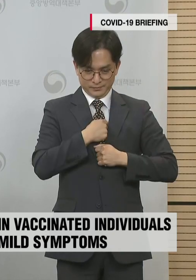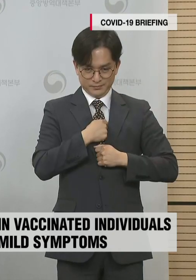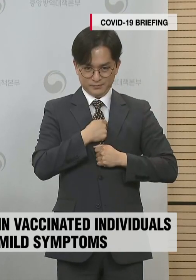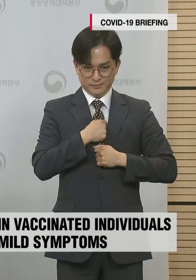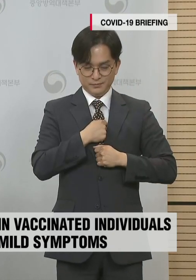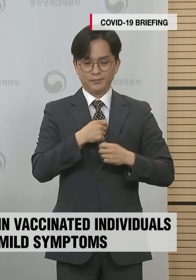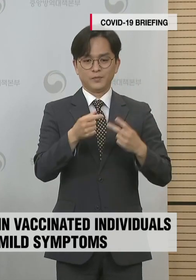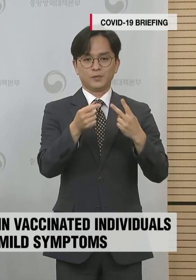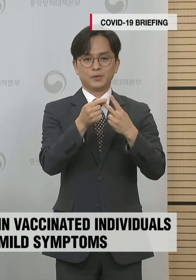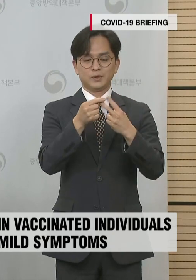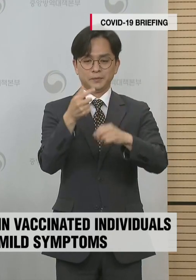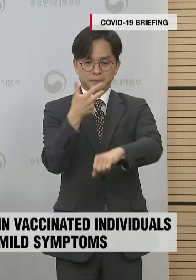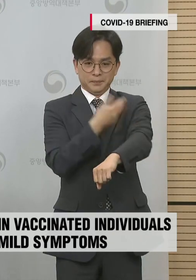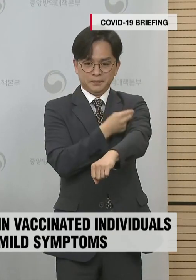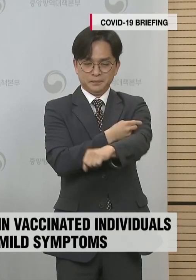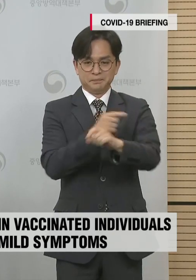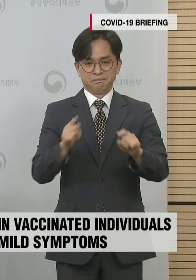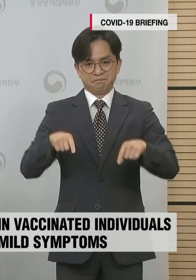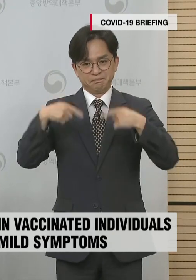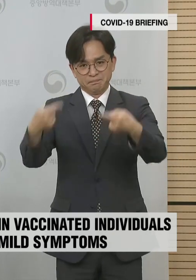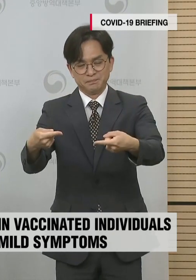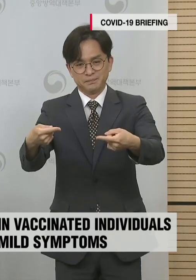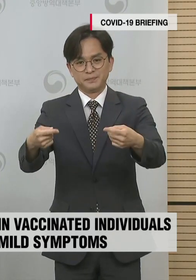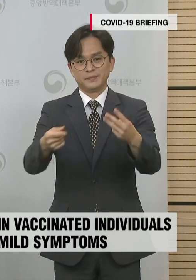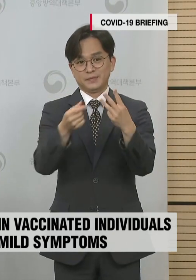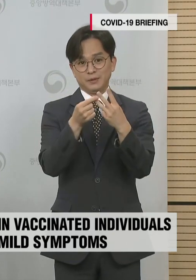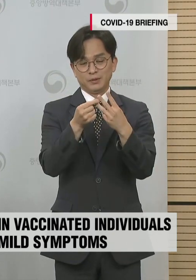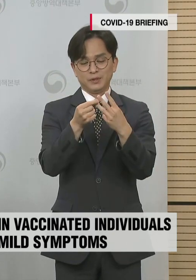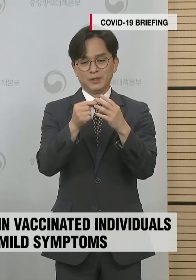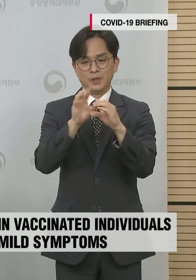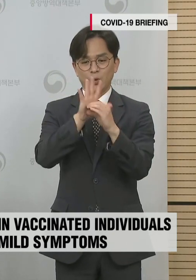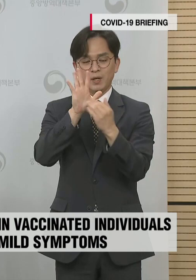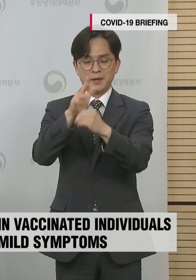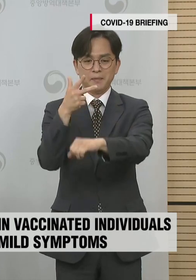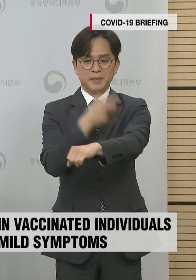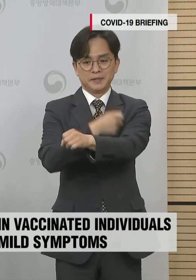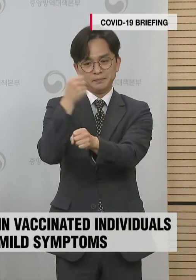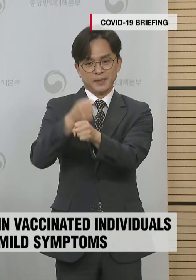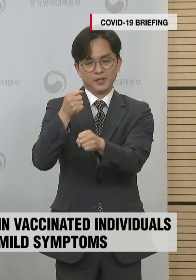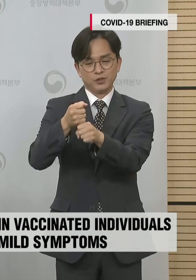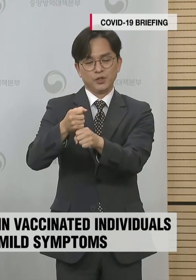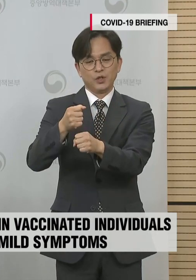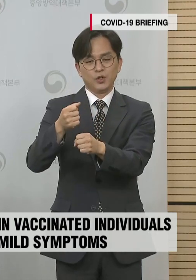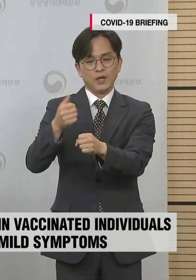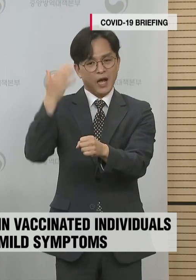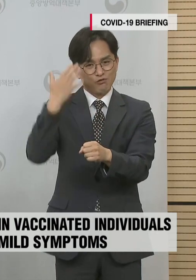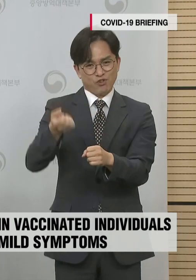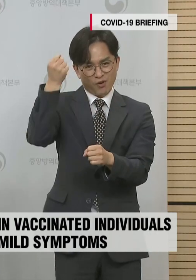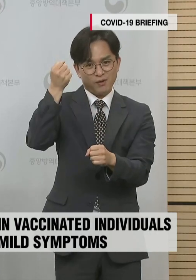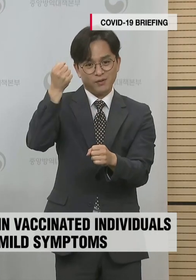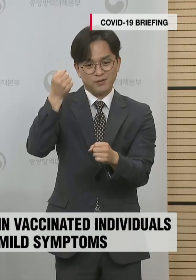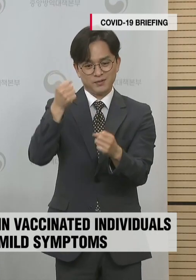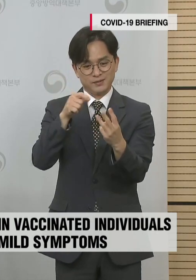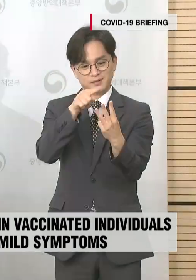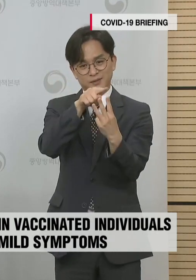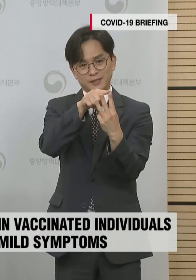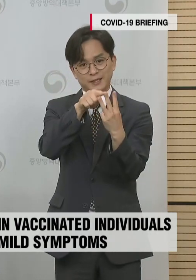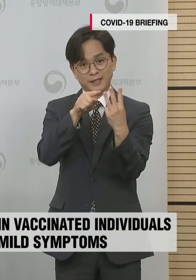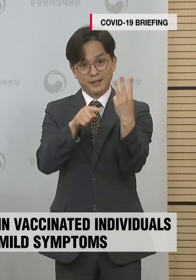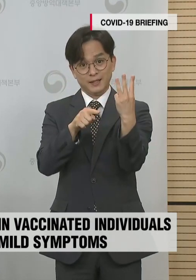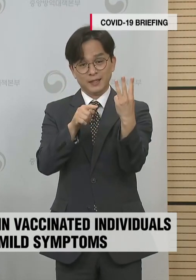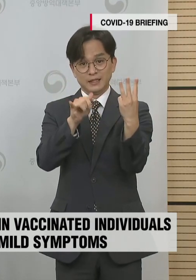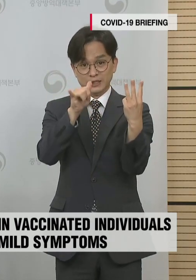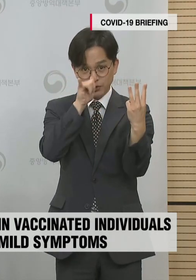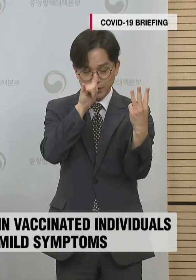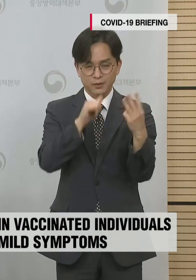reach these goals. And thanks to the public efforts and participation in the inoculation rollouts, we believe